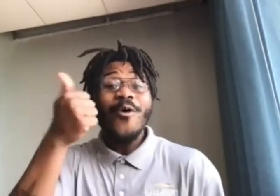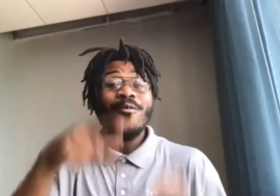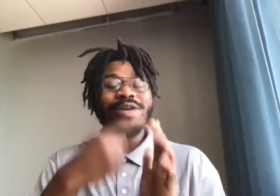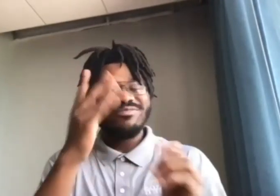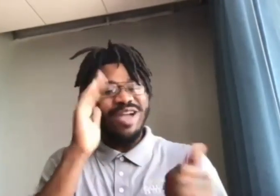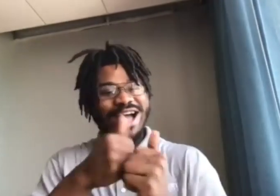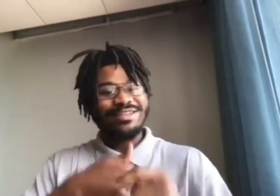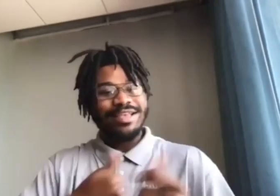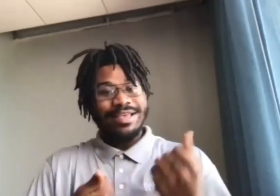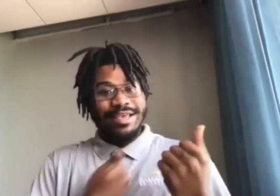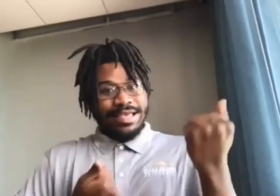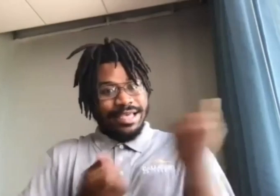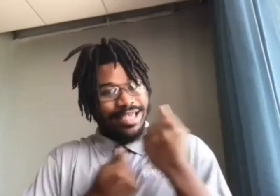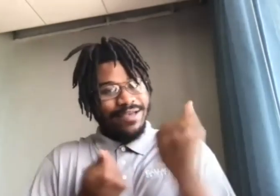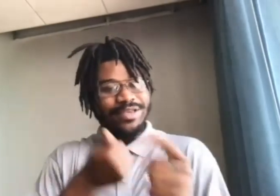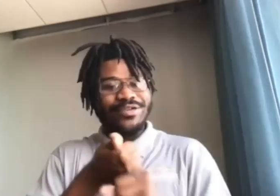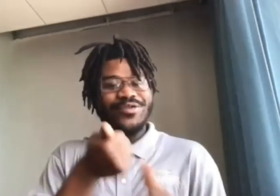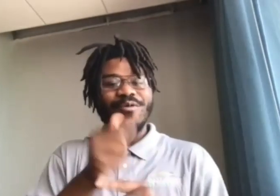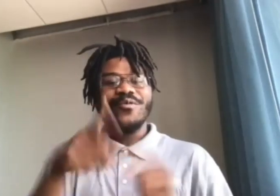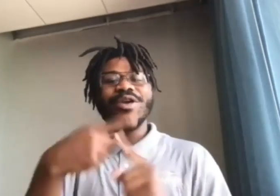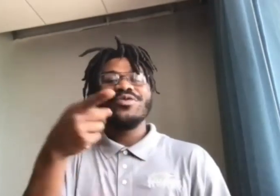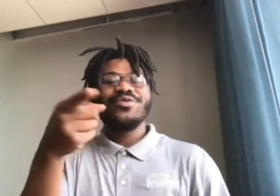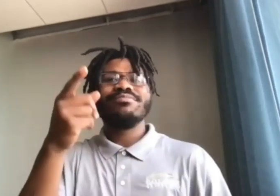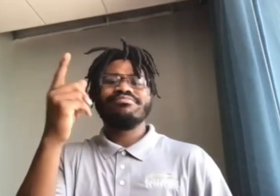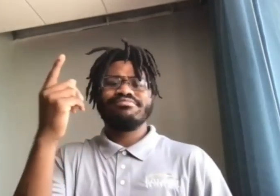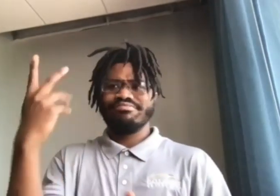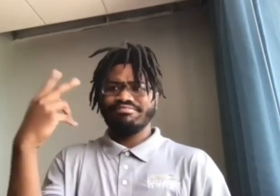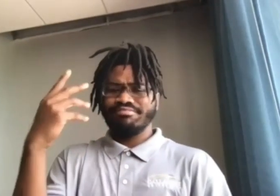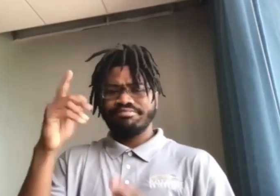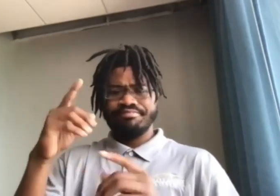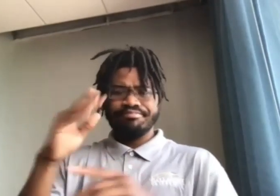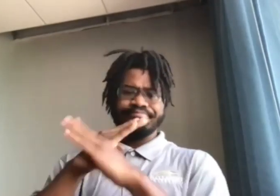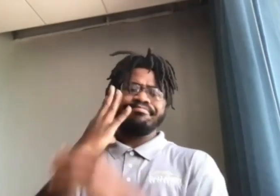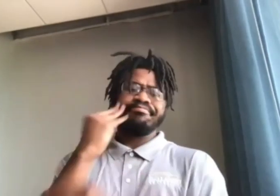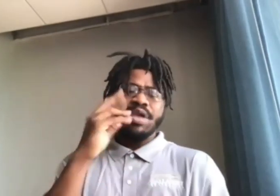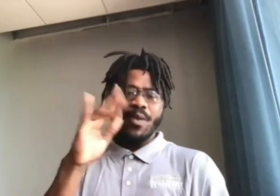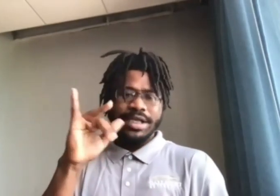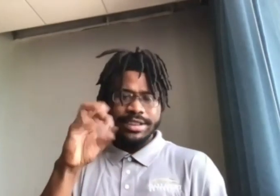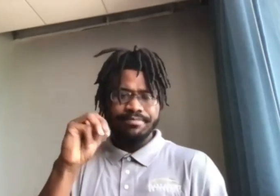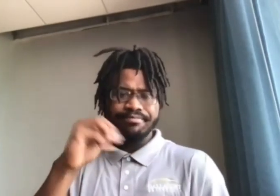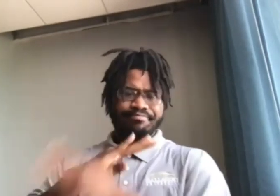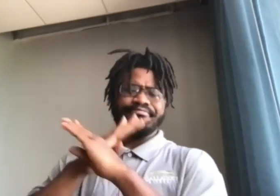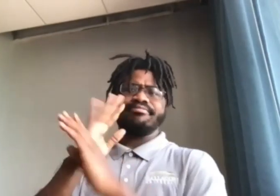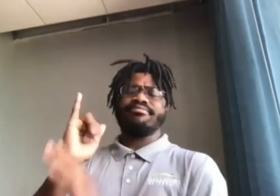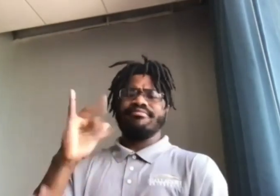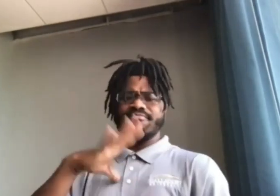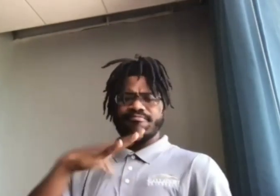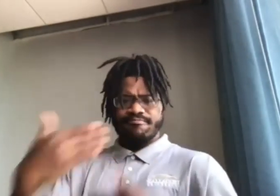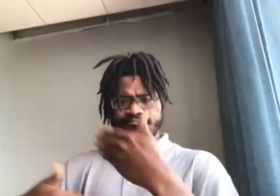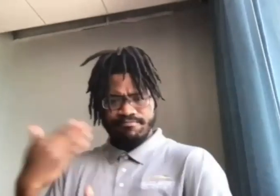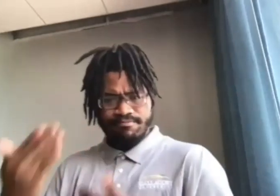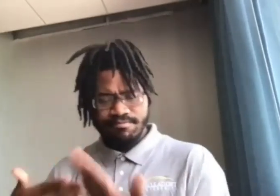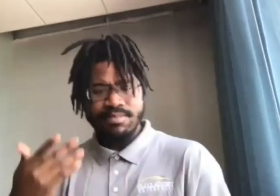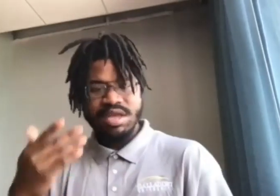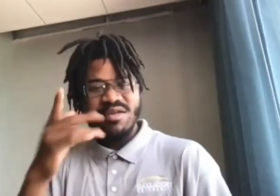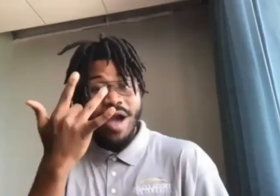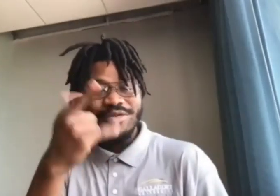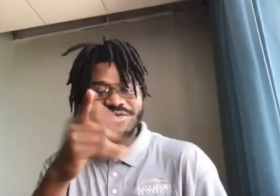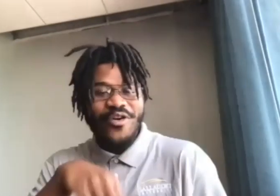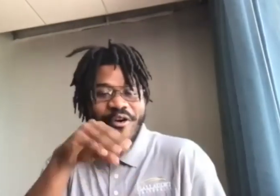what's possible. And as they get to be older, they can then advocate for what they need if they see that they aren't